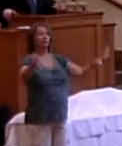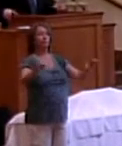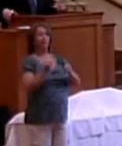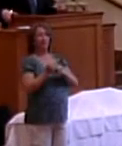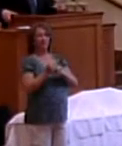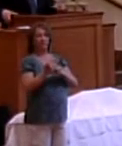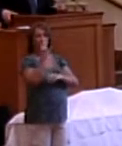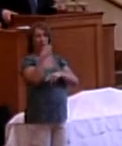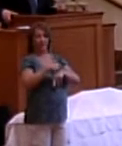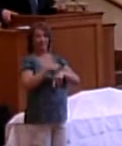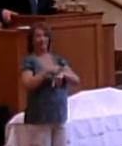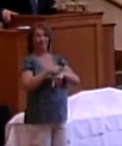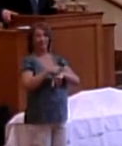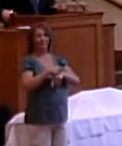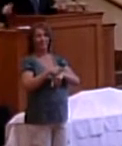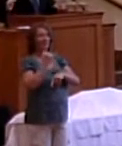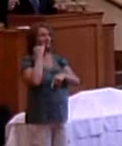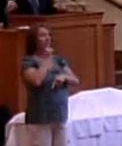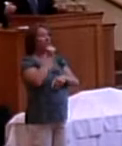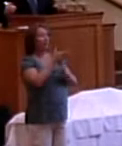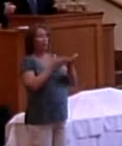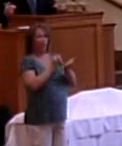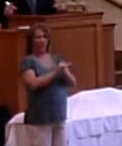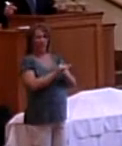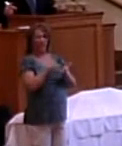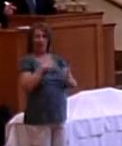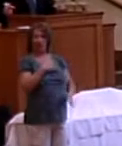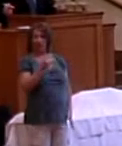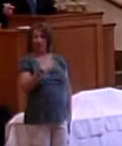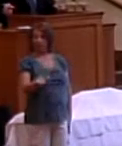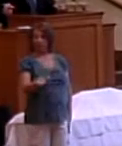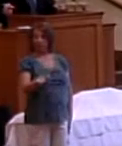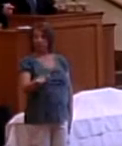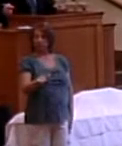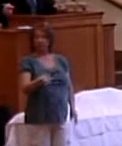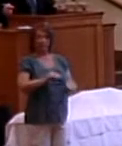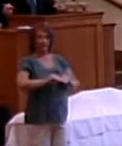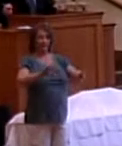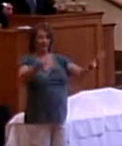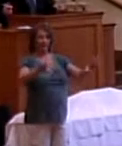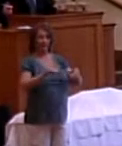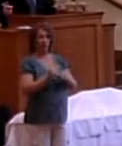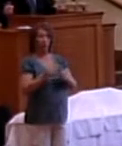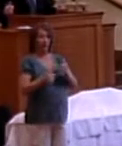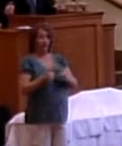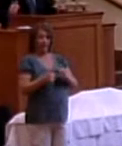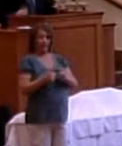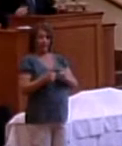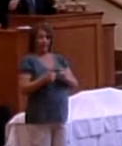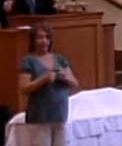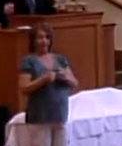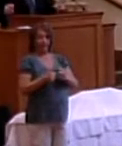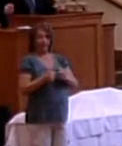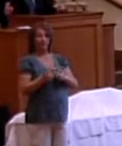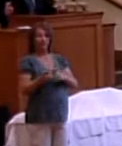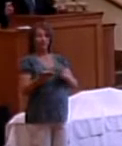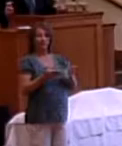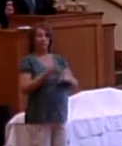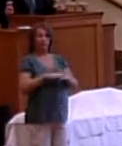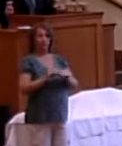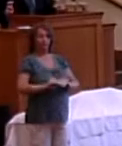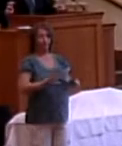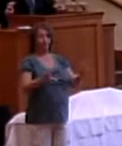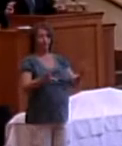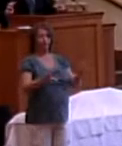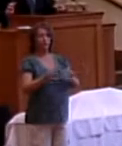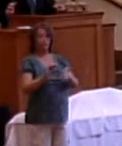one time. If you're not a part of that, we'd love for you to be a part of that. Also, you can get a text message if you mark that, or we can also just